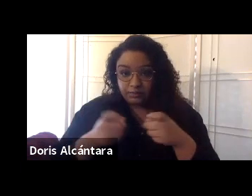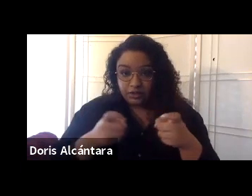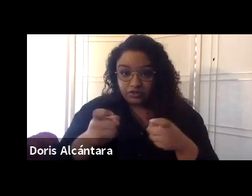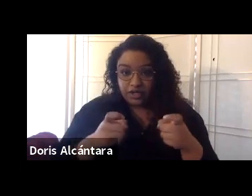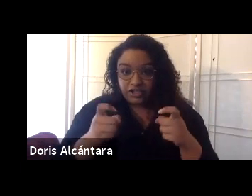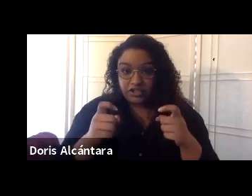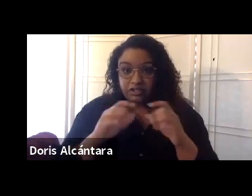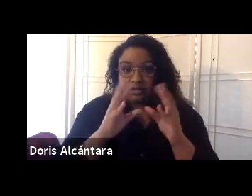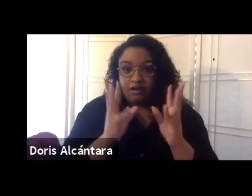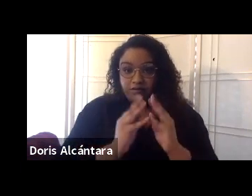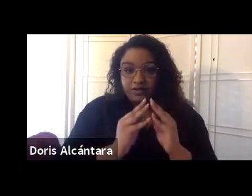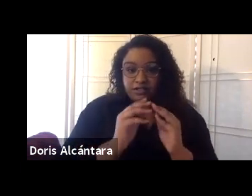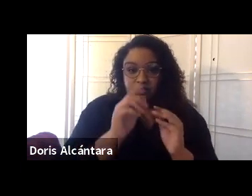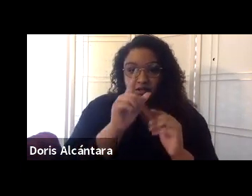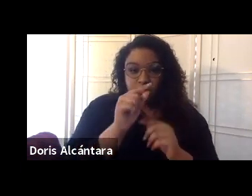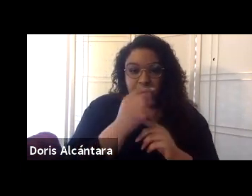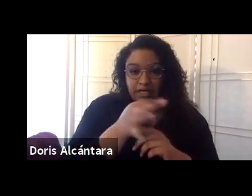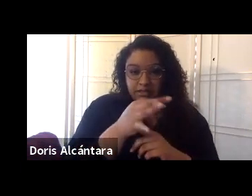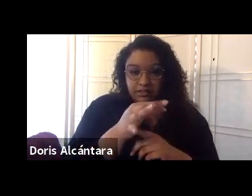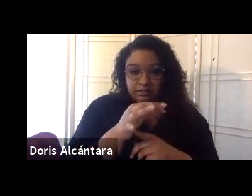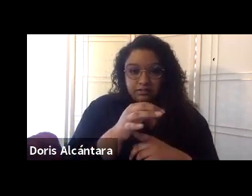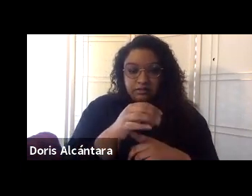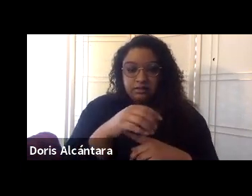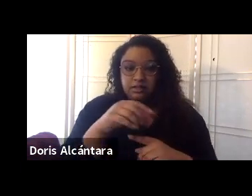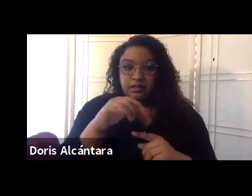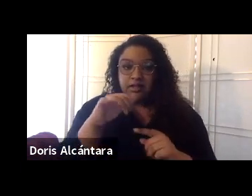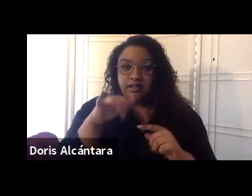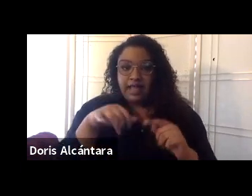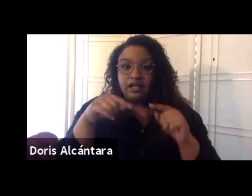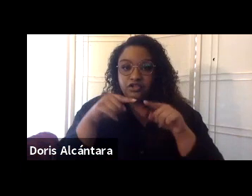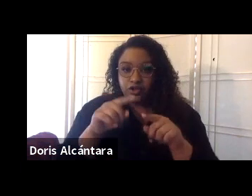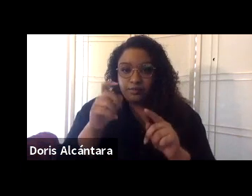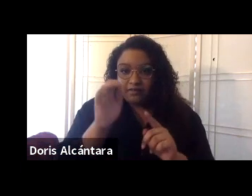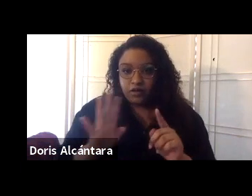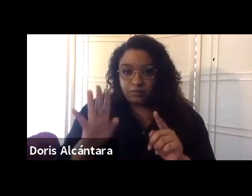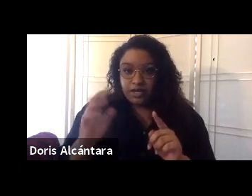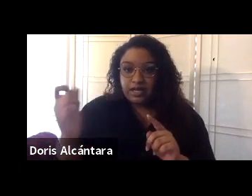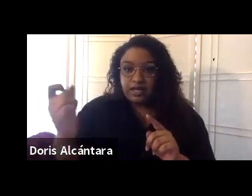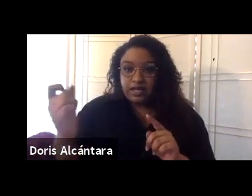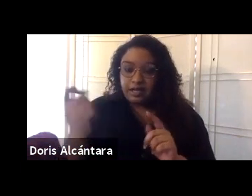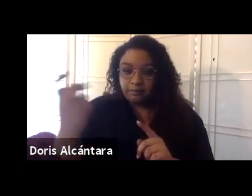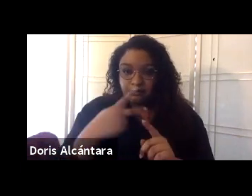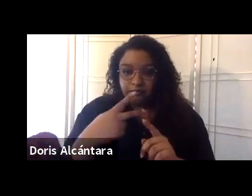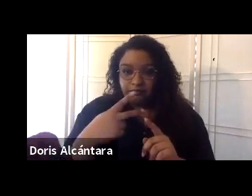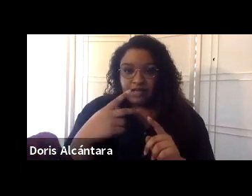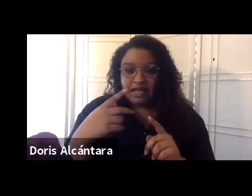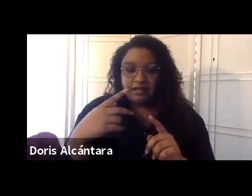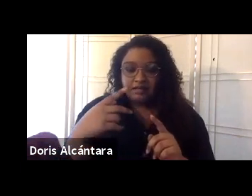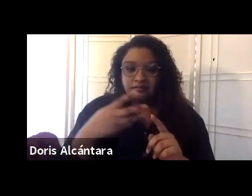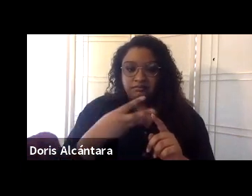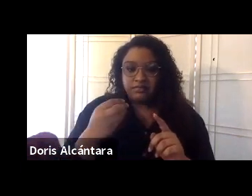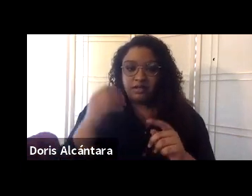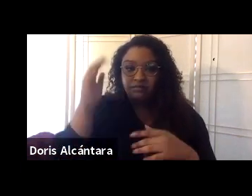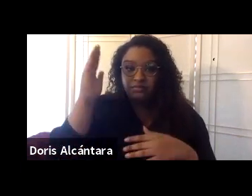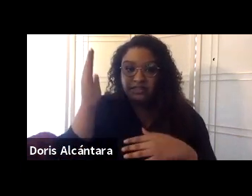and this is at the University Council for Educational Administration, their annual conference in 2019. And that was during the